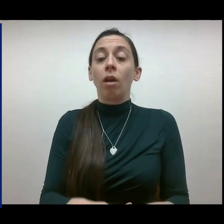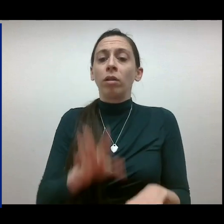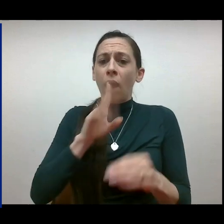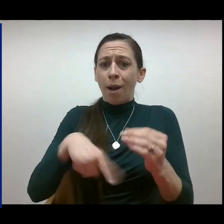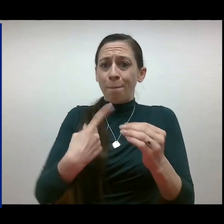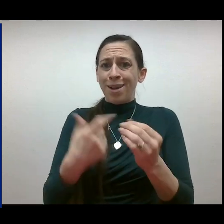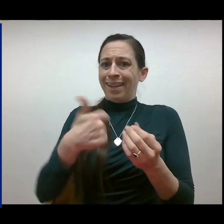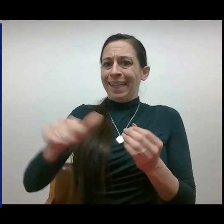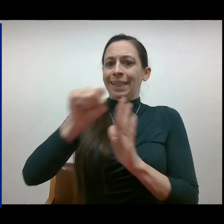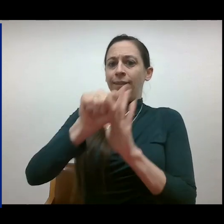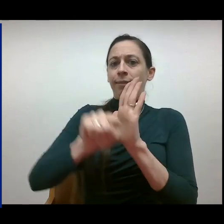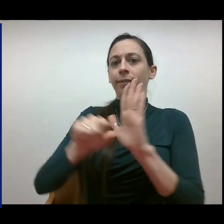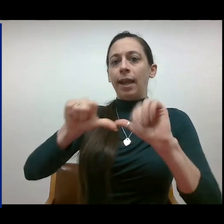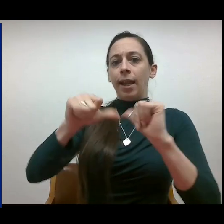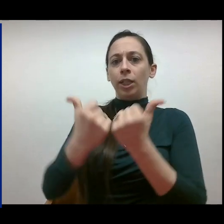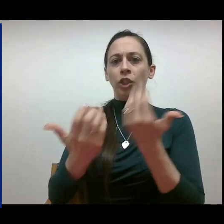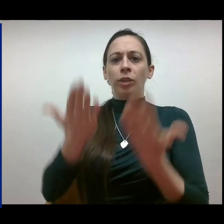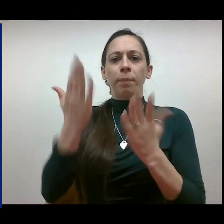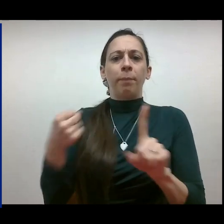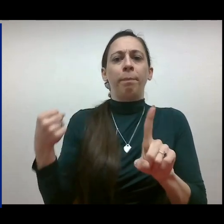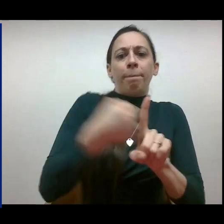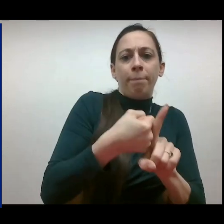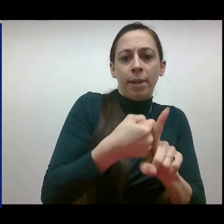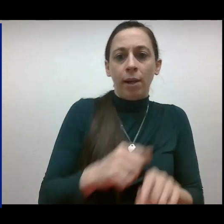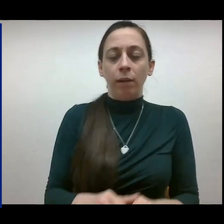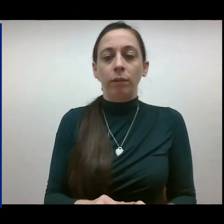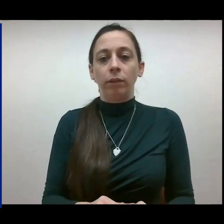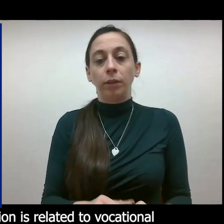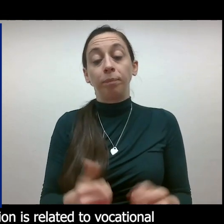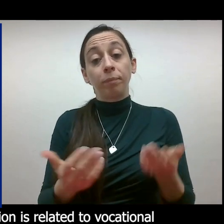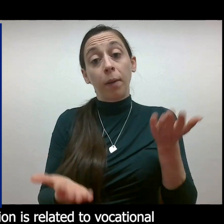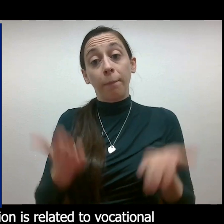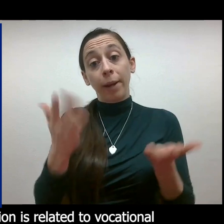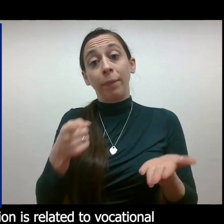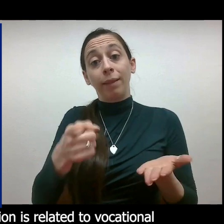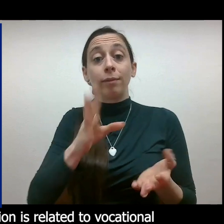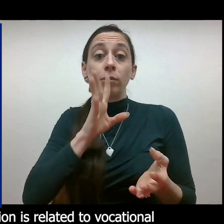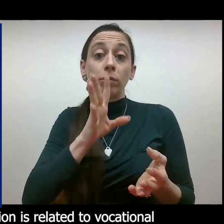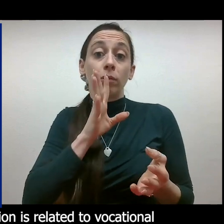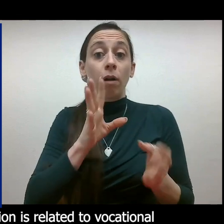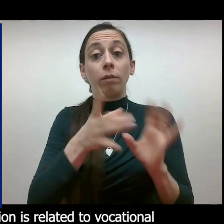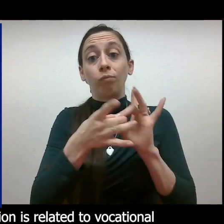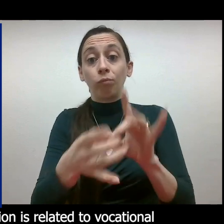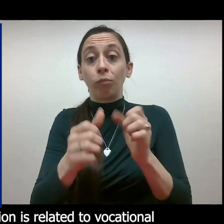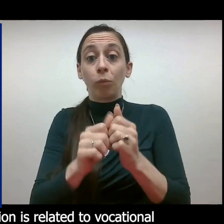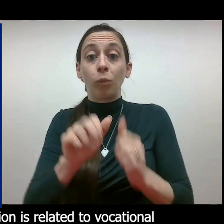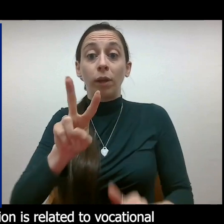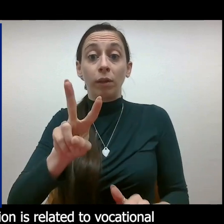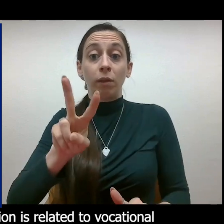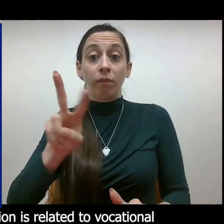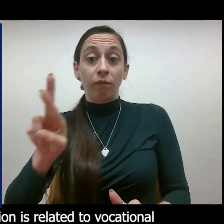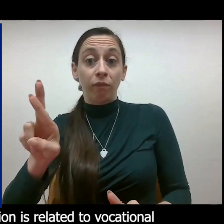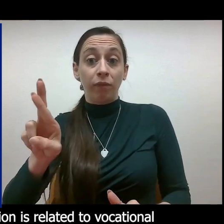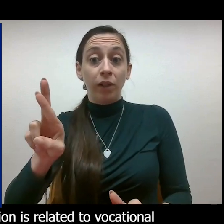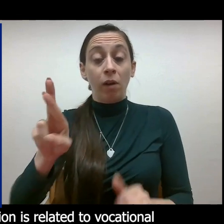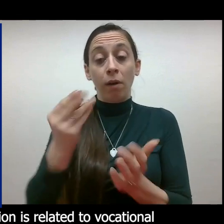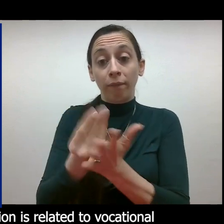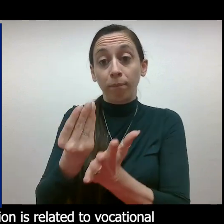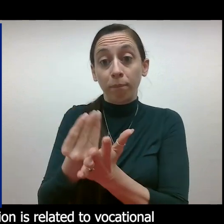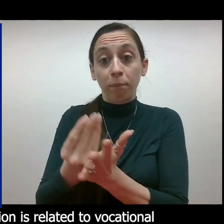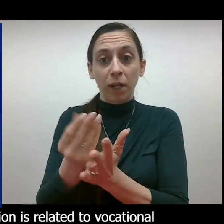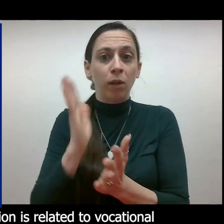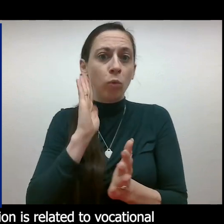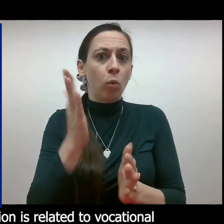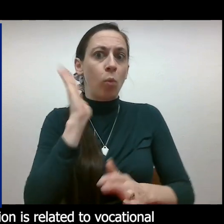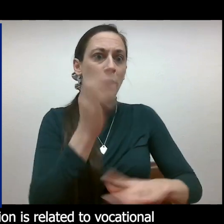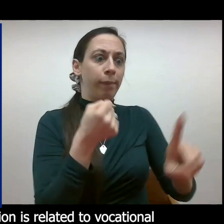Next, talk about which state agencies might be impacted. For example, if your policy recommendation is